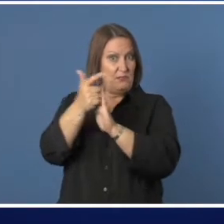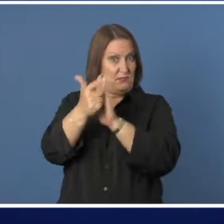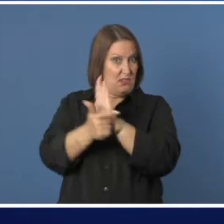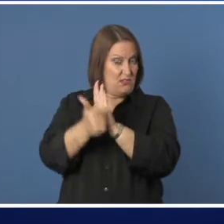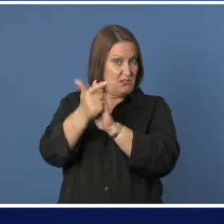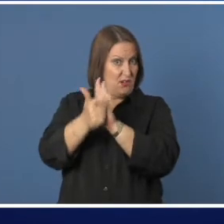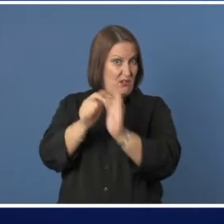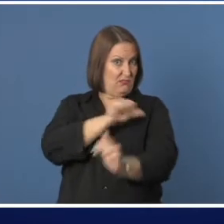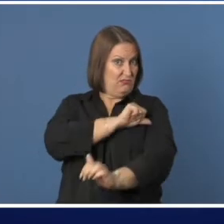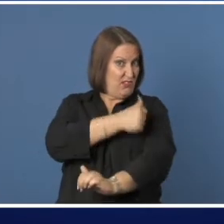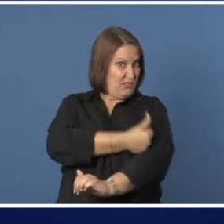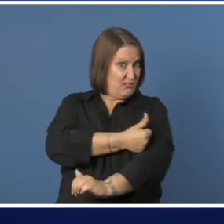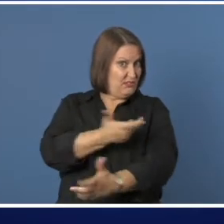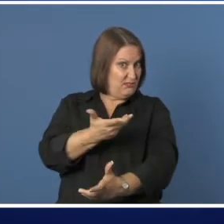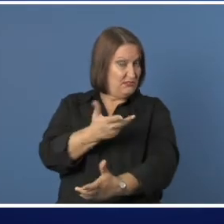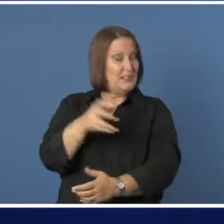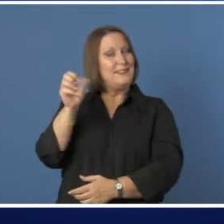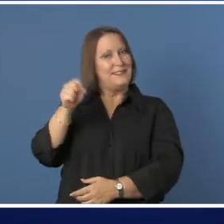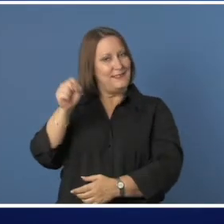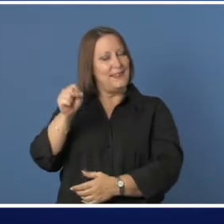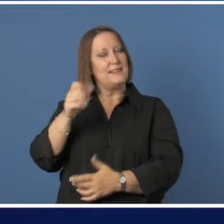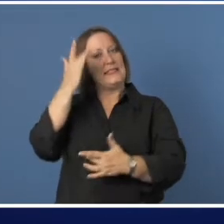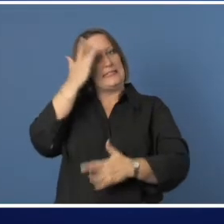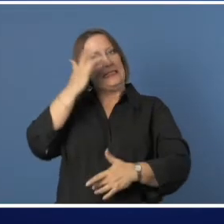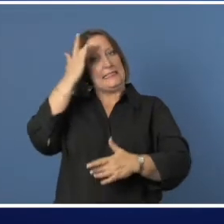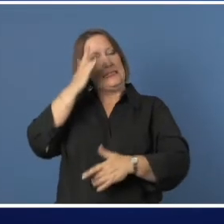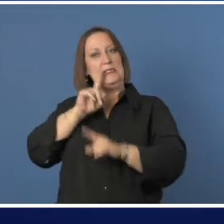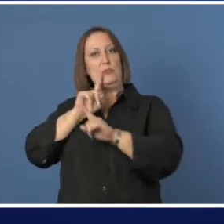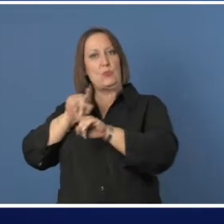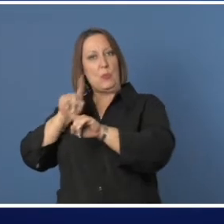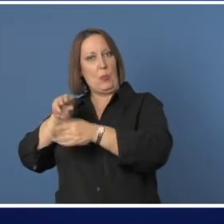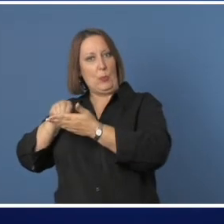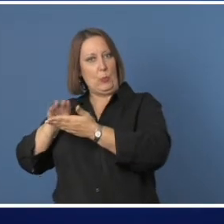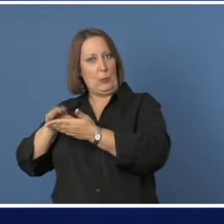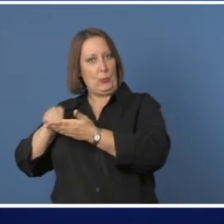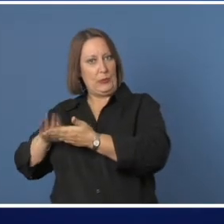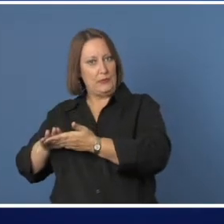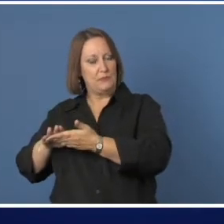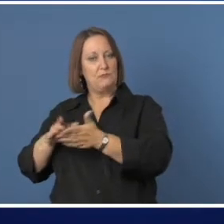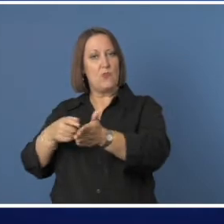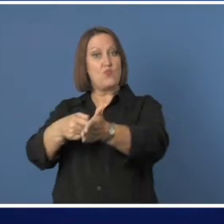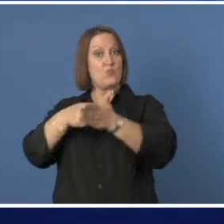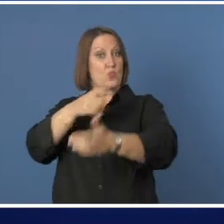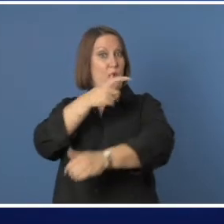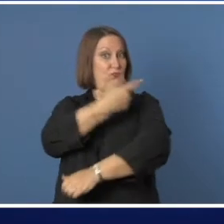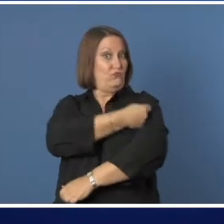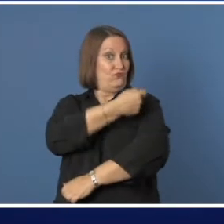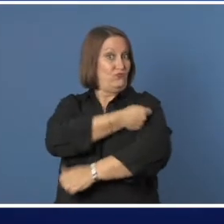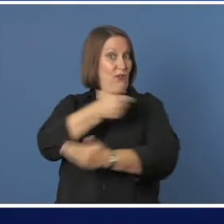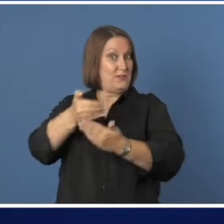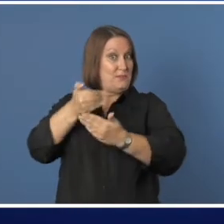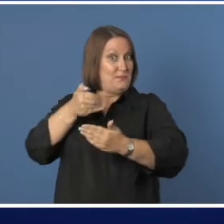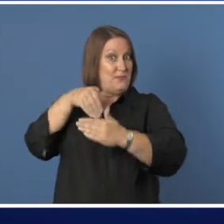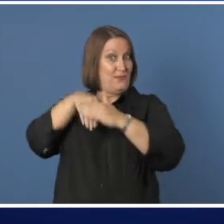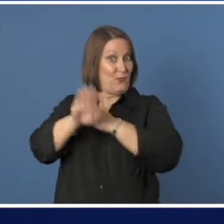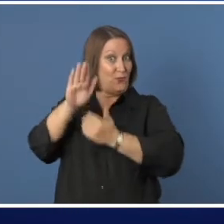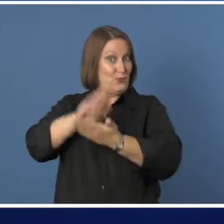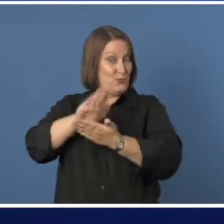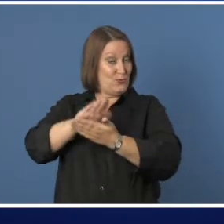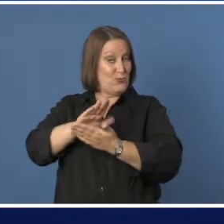include disease reporting, immunization for school attendance,